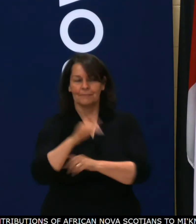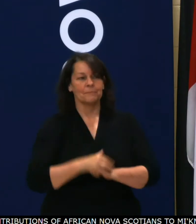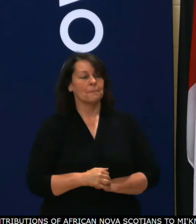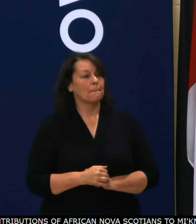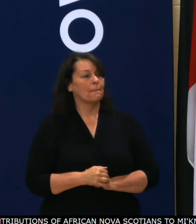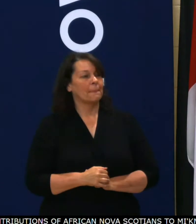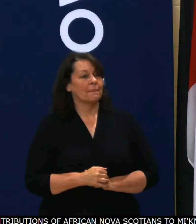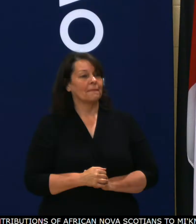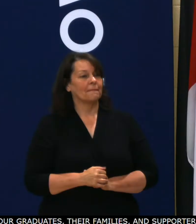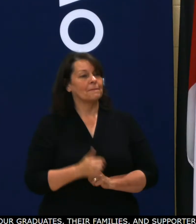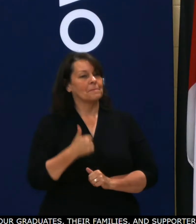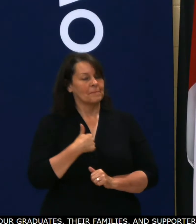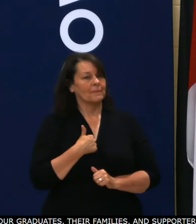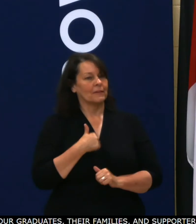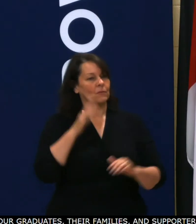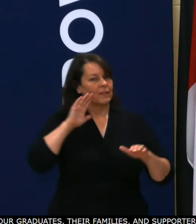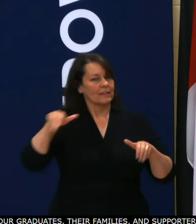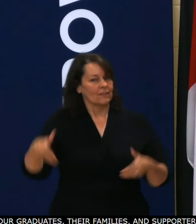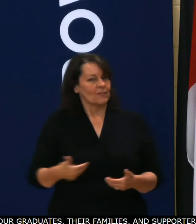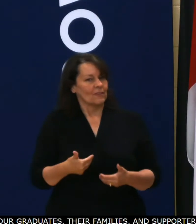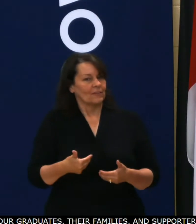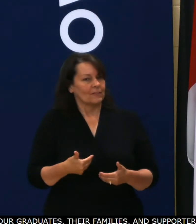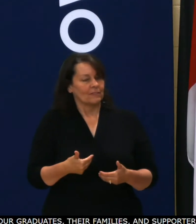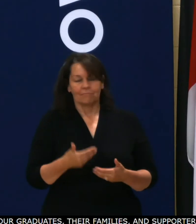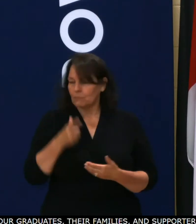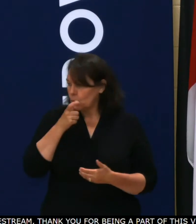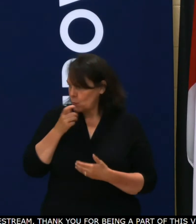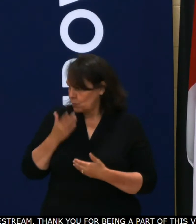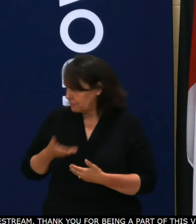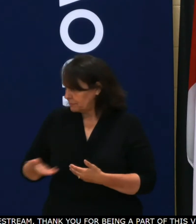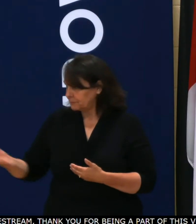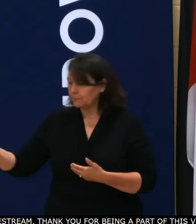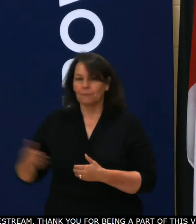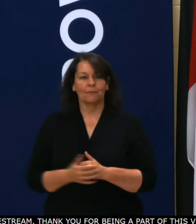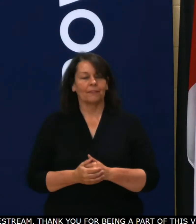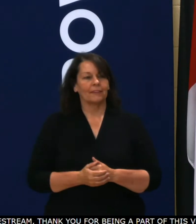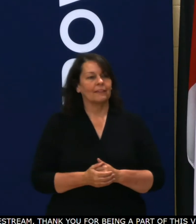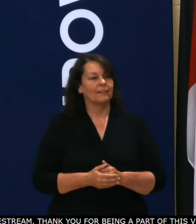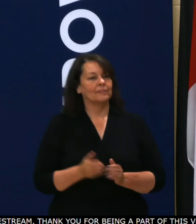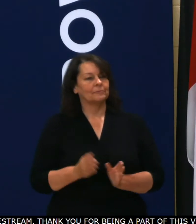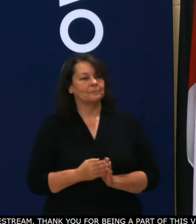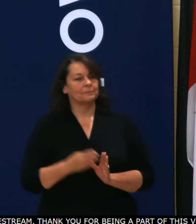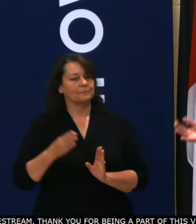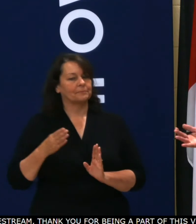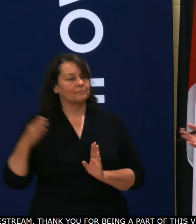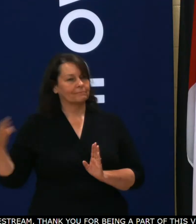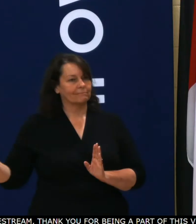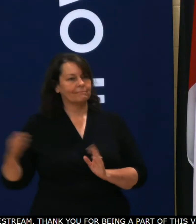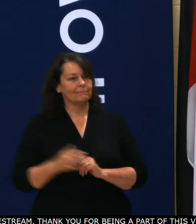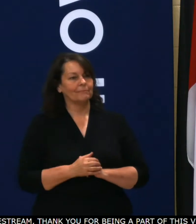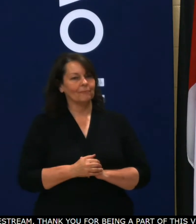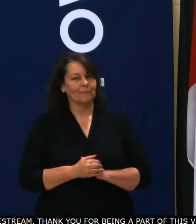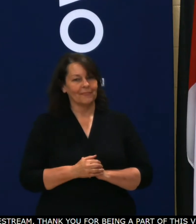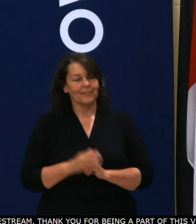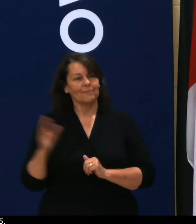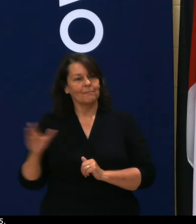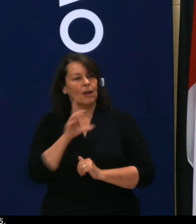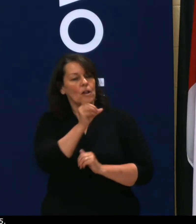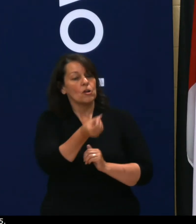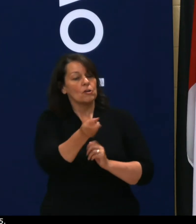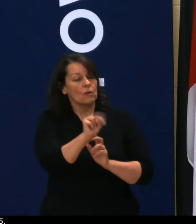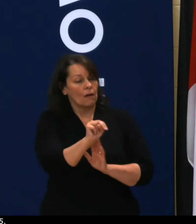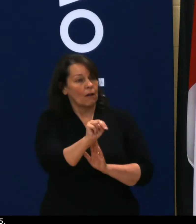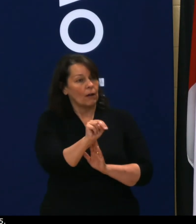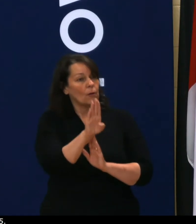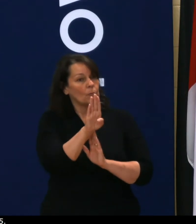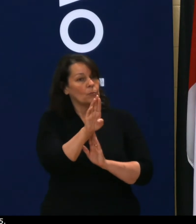It is now my pleasure to introduce our stage guests. In the front row, starting with my immediate right, we have Don Bureau,